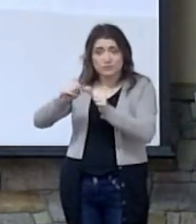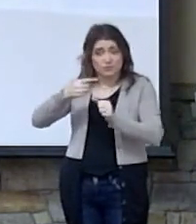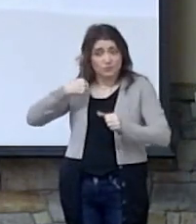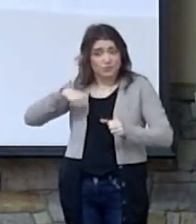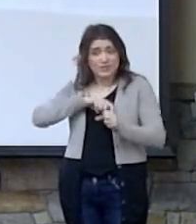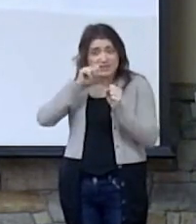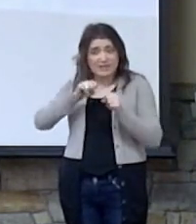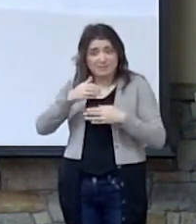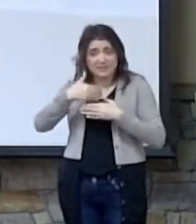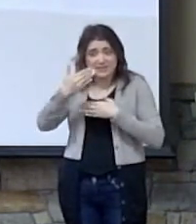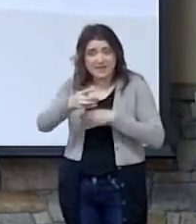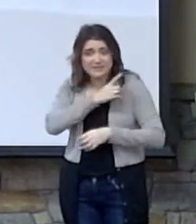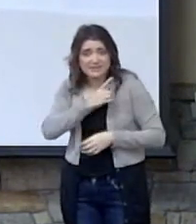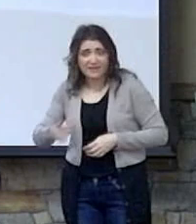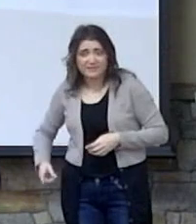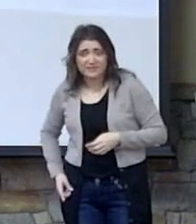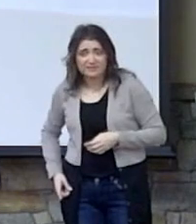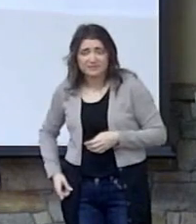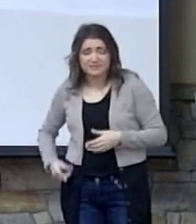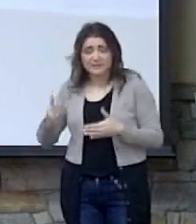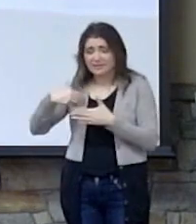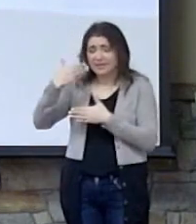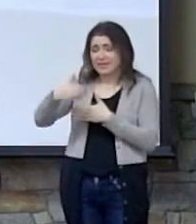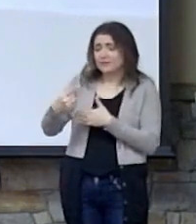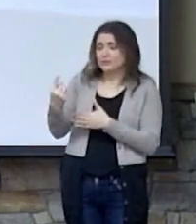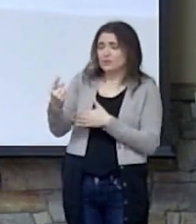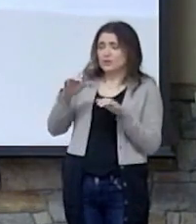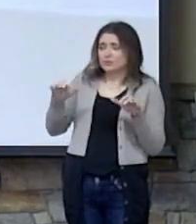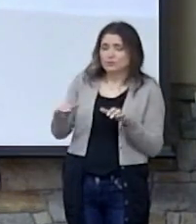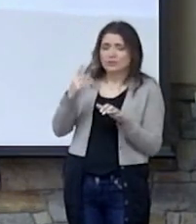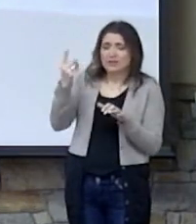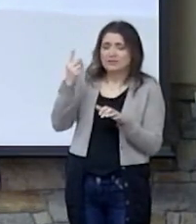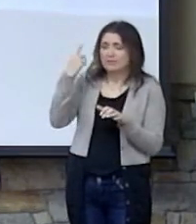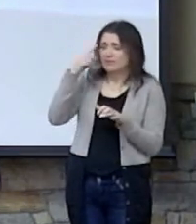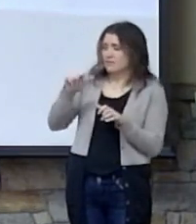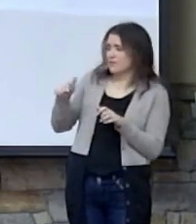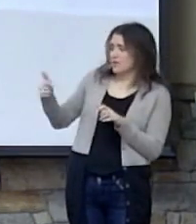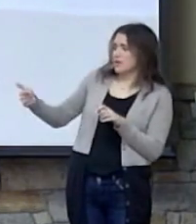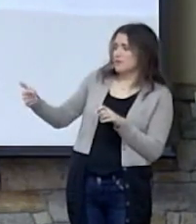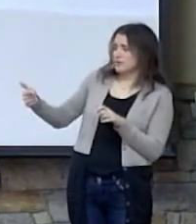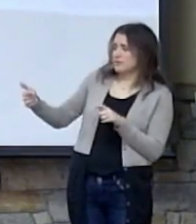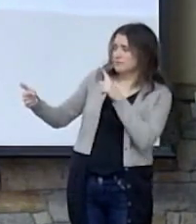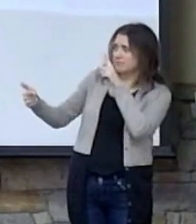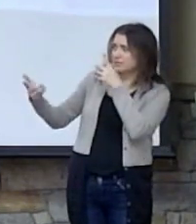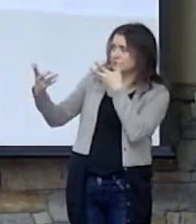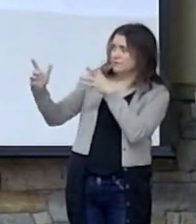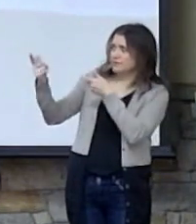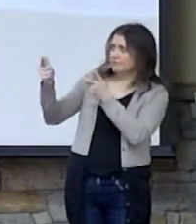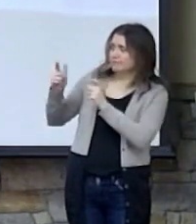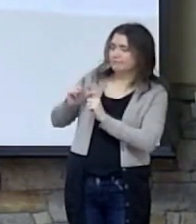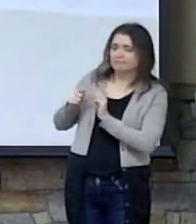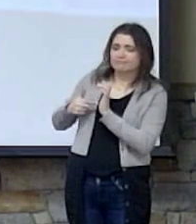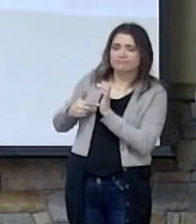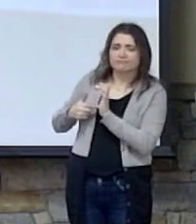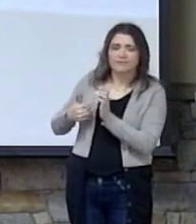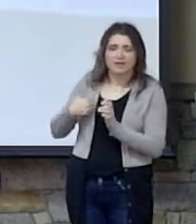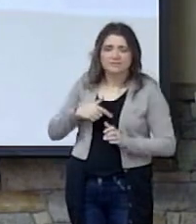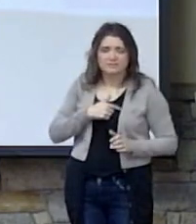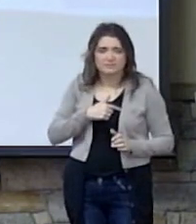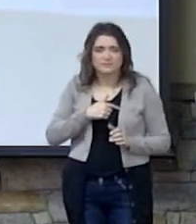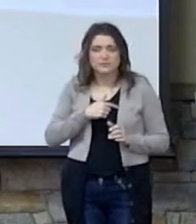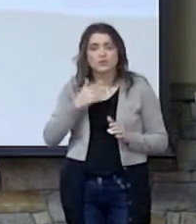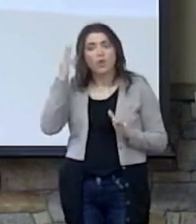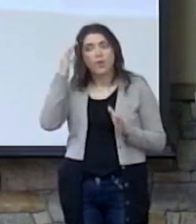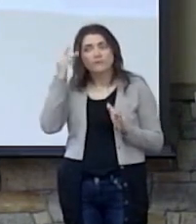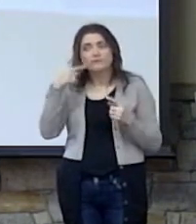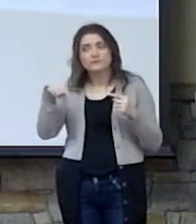one that does for somebody else what God has done for us. I hope we'll all be challenged by that thought as we